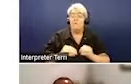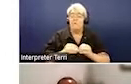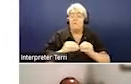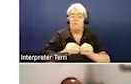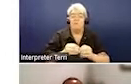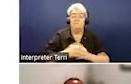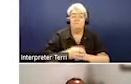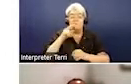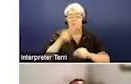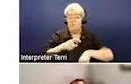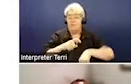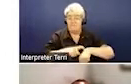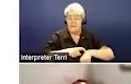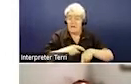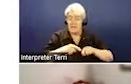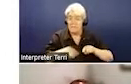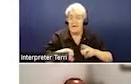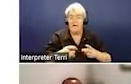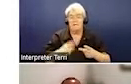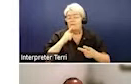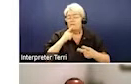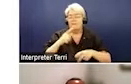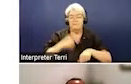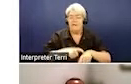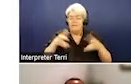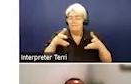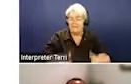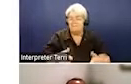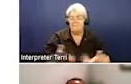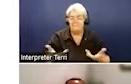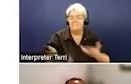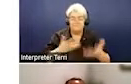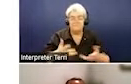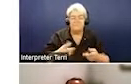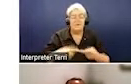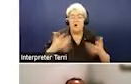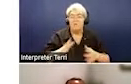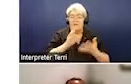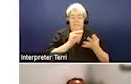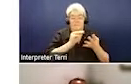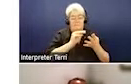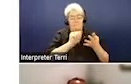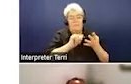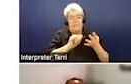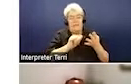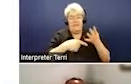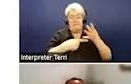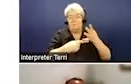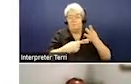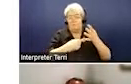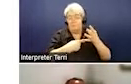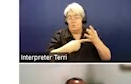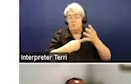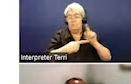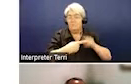the timeline, we have so very little time left. We're already exiting May and going into June, literally. So we'll